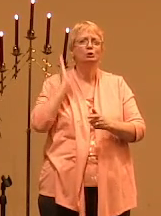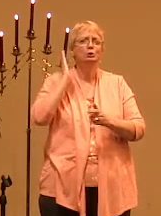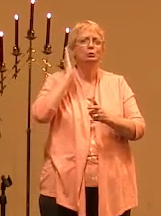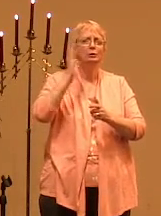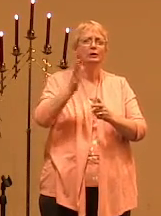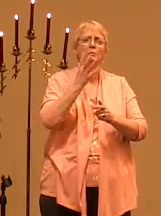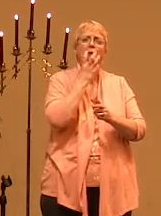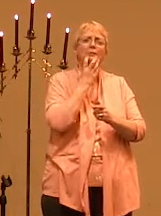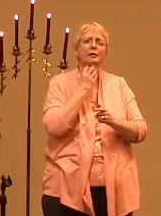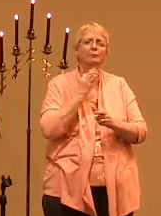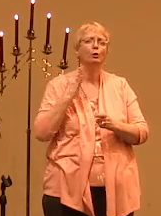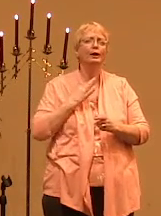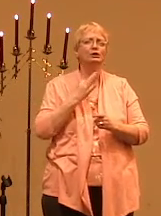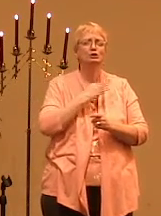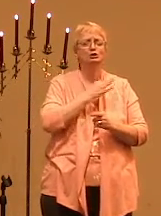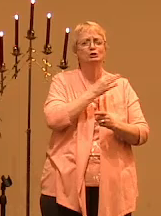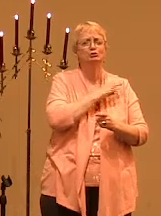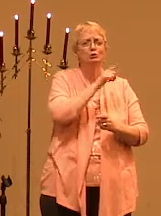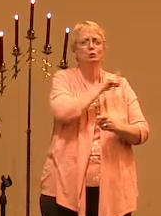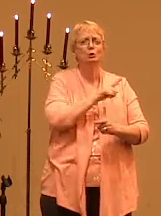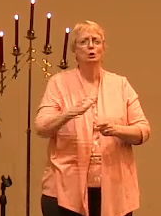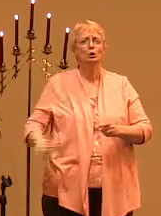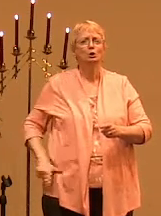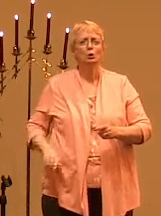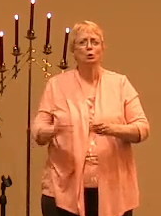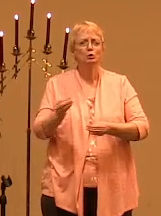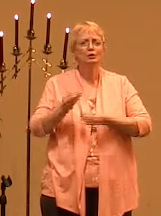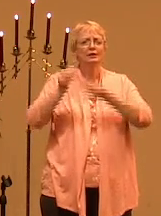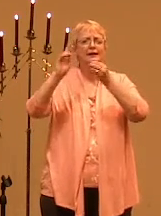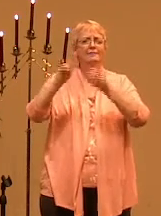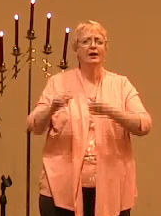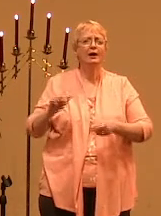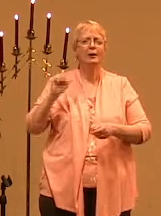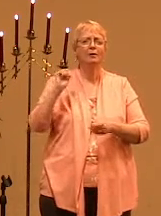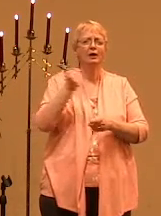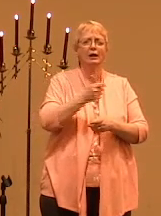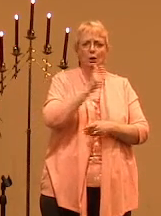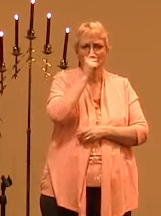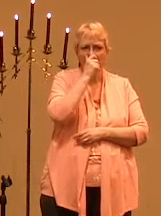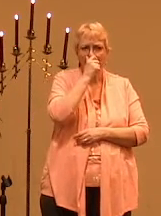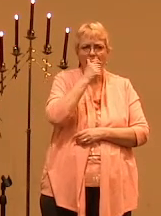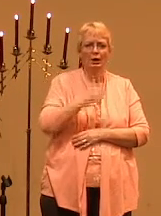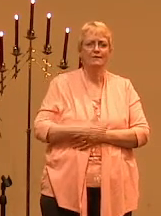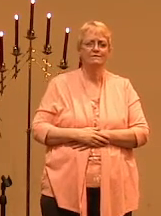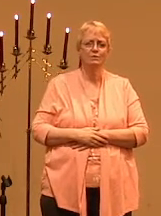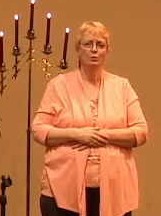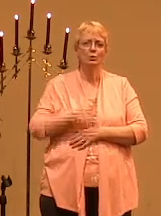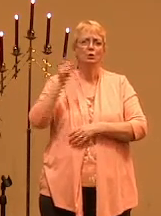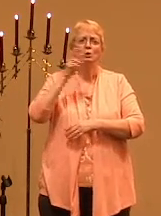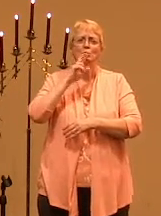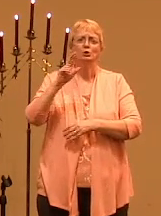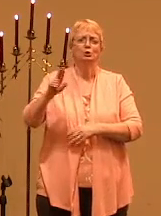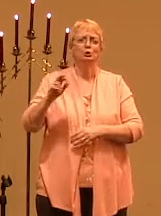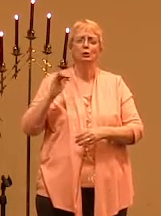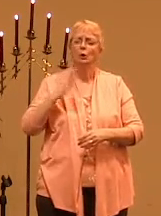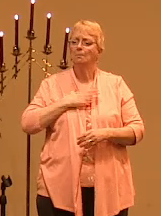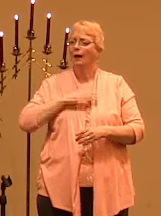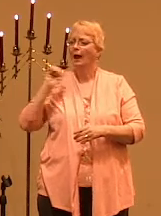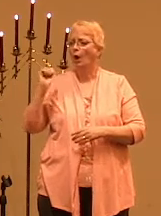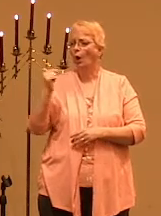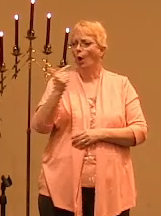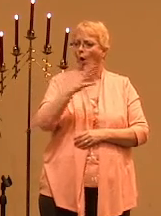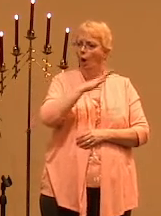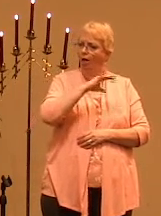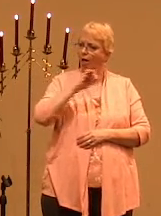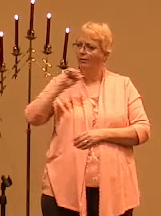Seeking you as a precious jewel. Lord, to give up I'd be a fool. You are